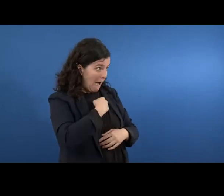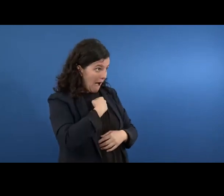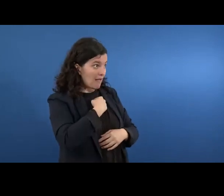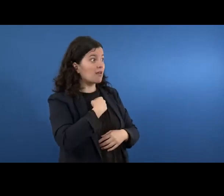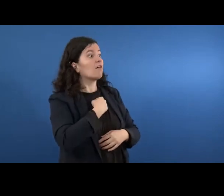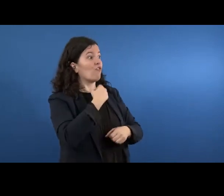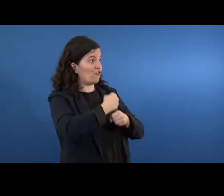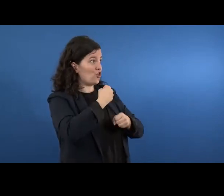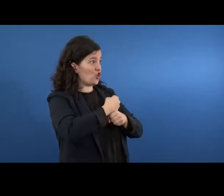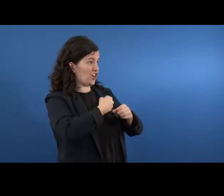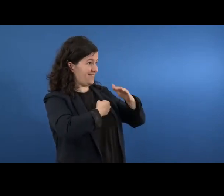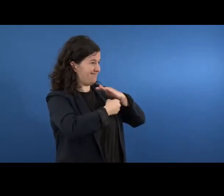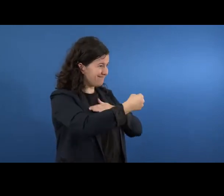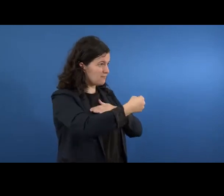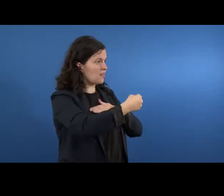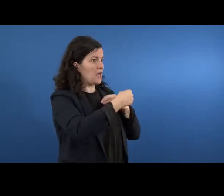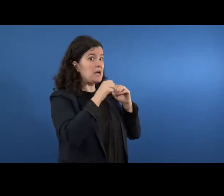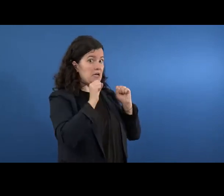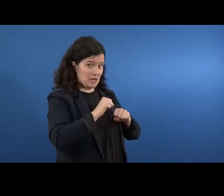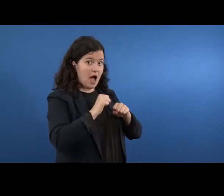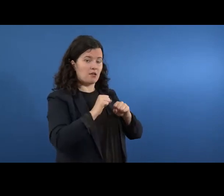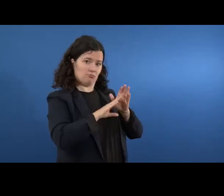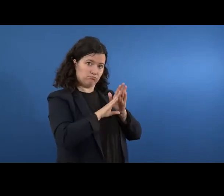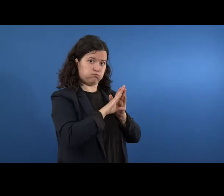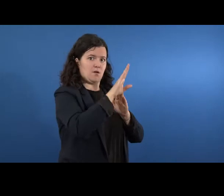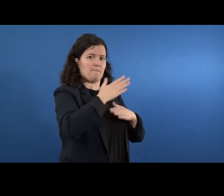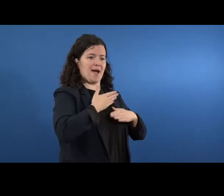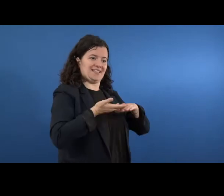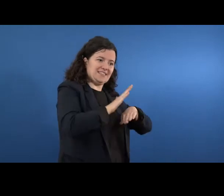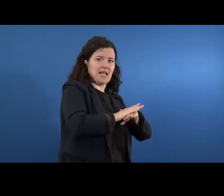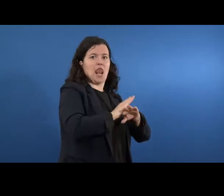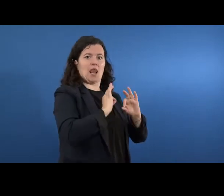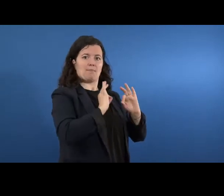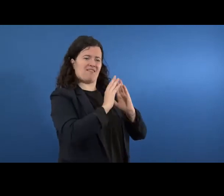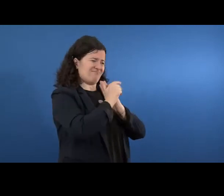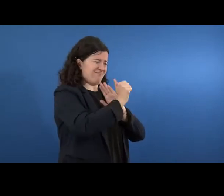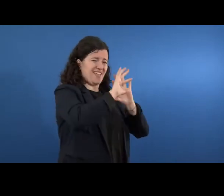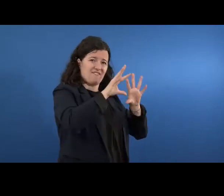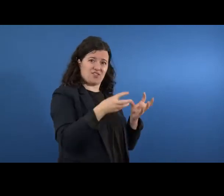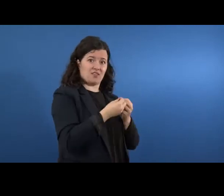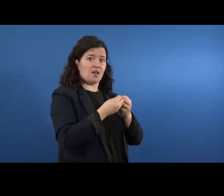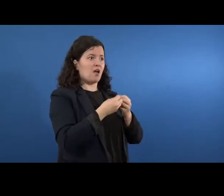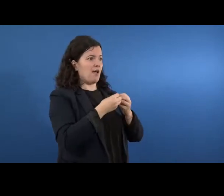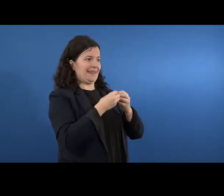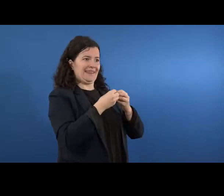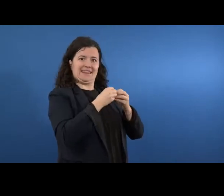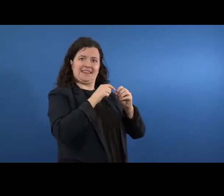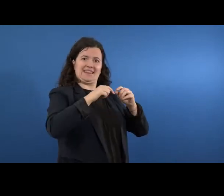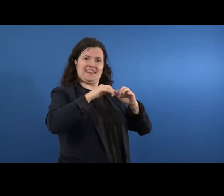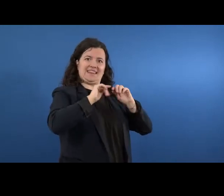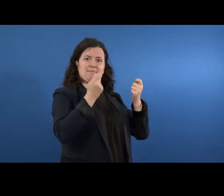a hybrid way of working, collaborating, managing teams?